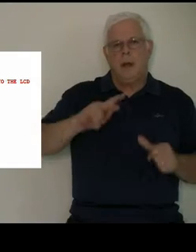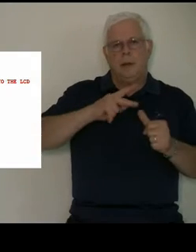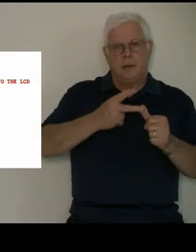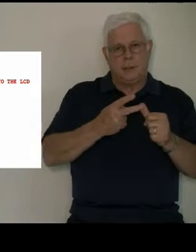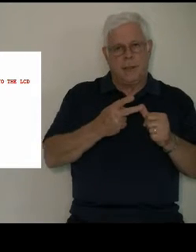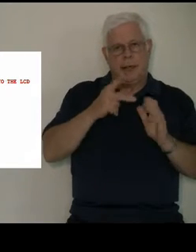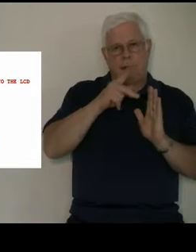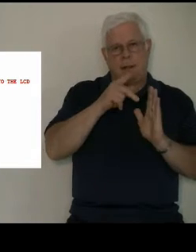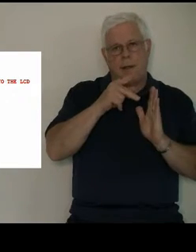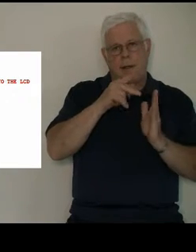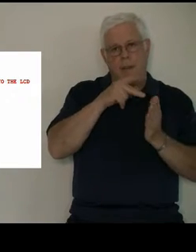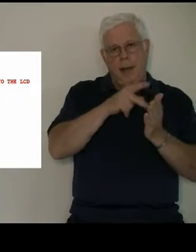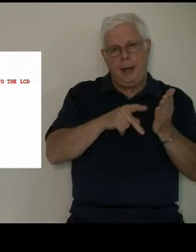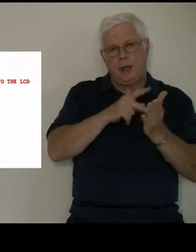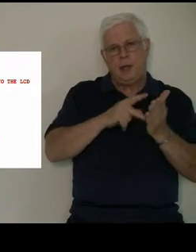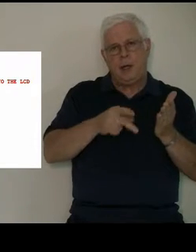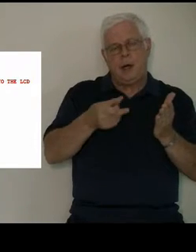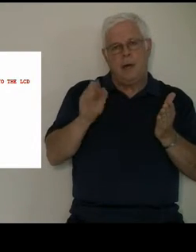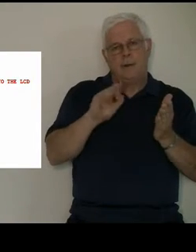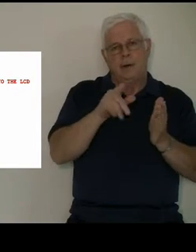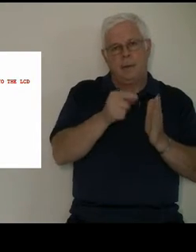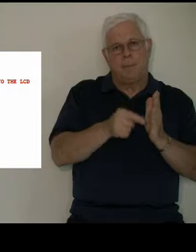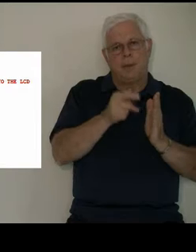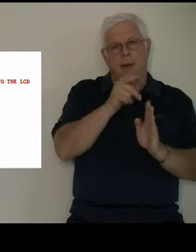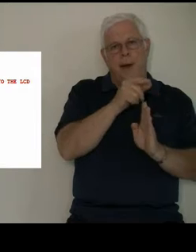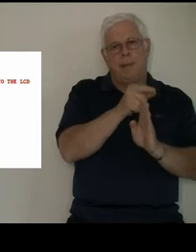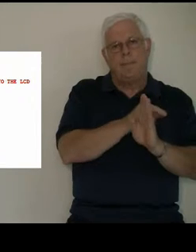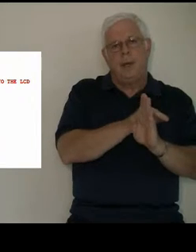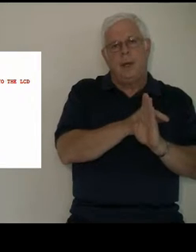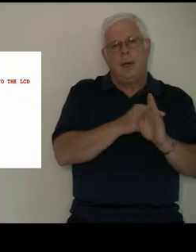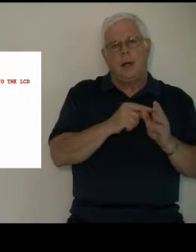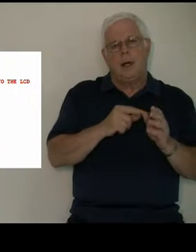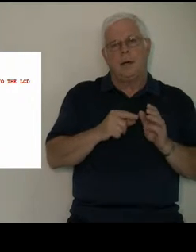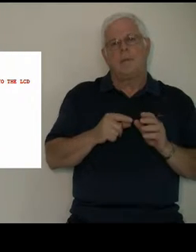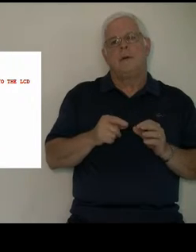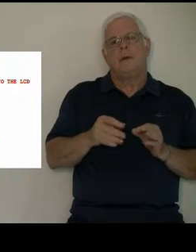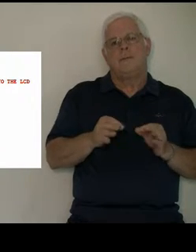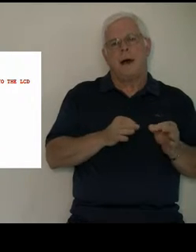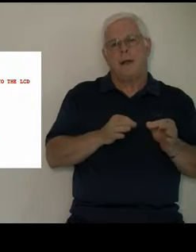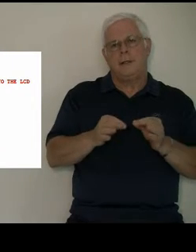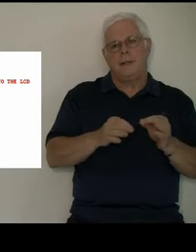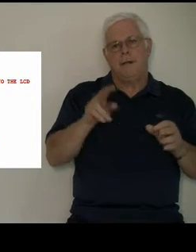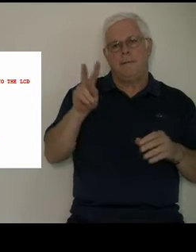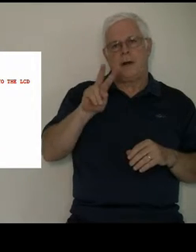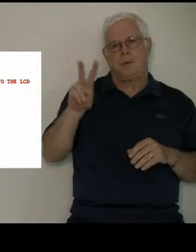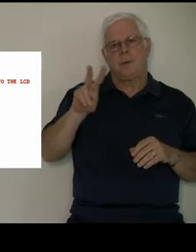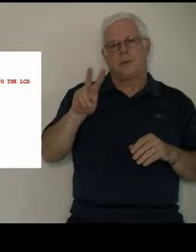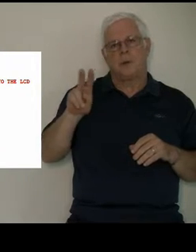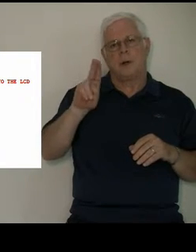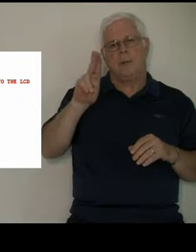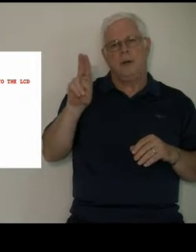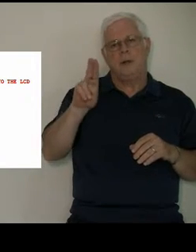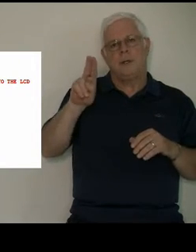The second page of our program defines the variables we're going to be using for